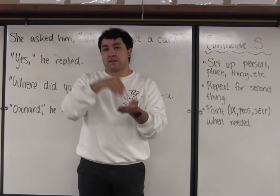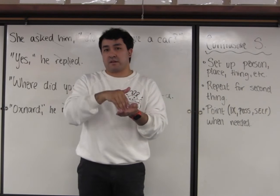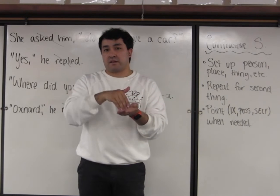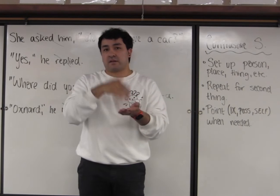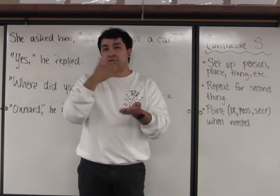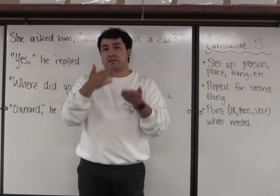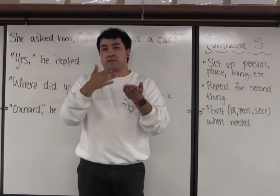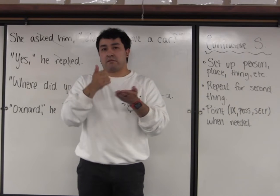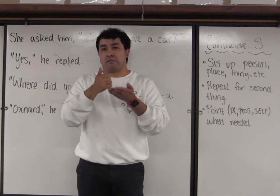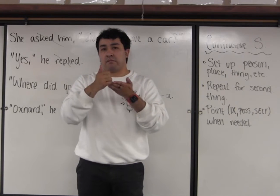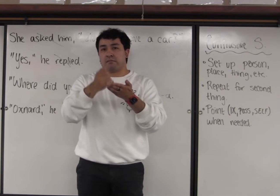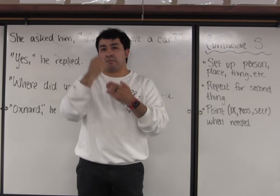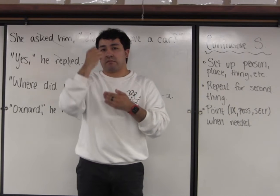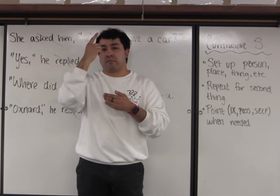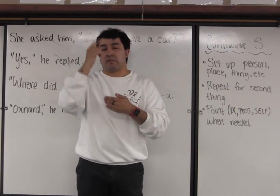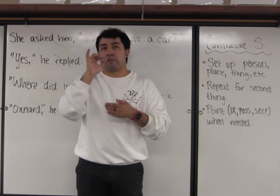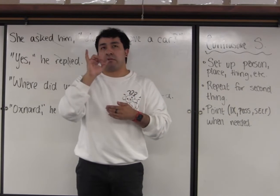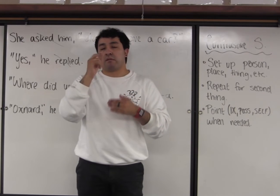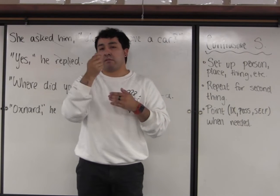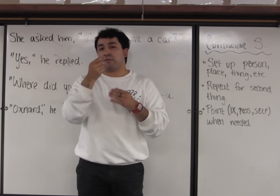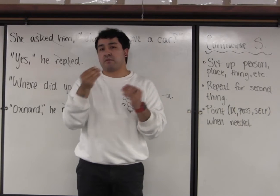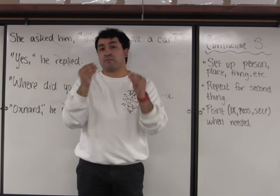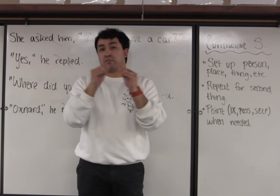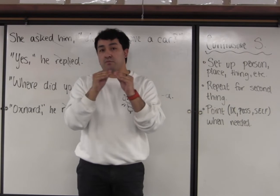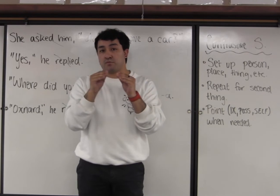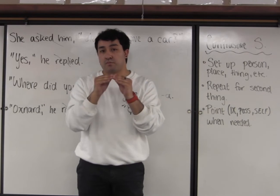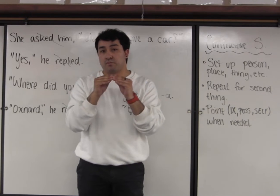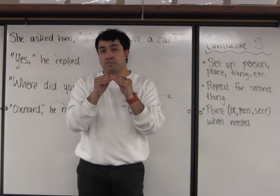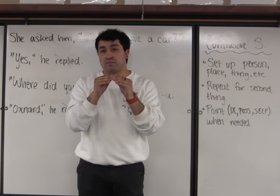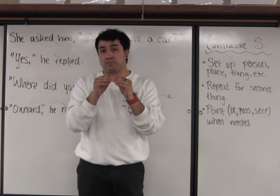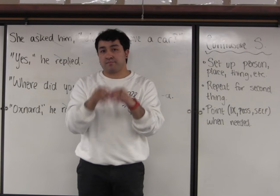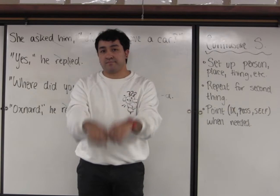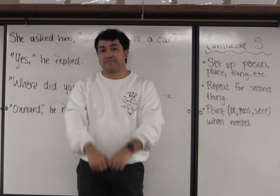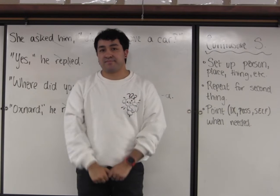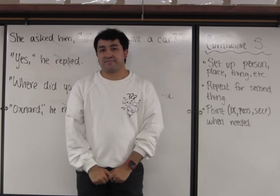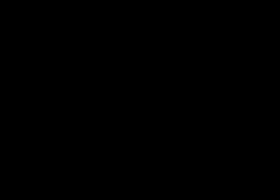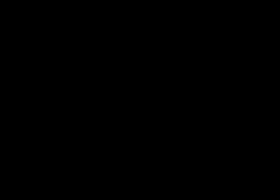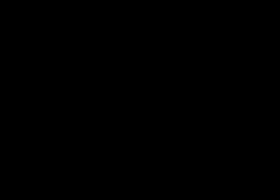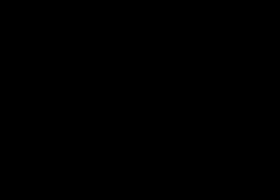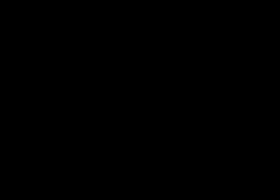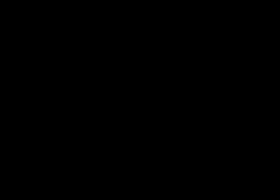signs or role shifting. So if you feel like you need a little bit more help, go find those videos and study those a little bit more.